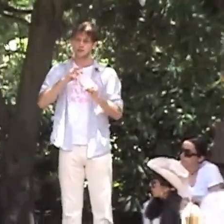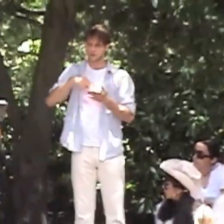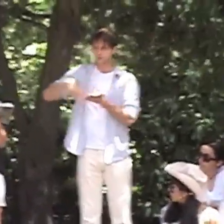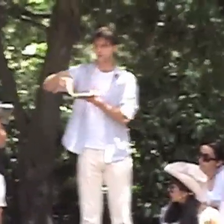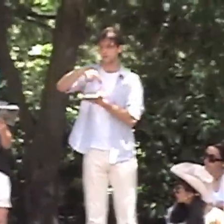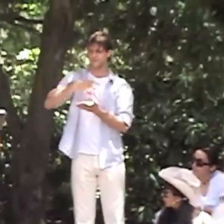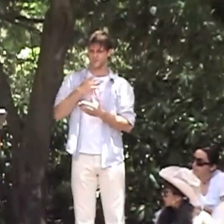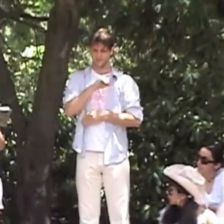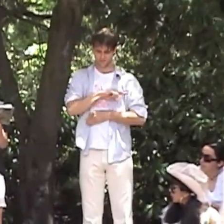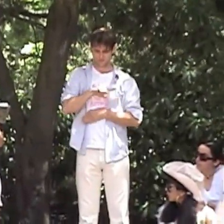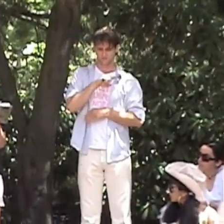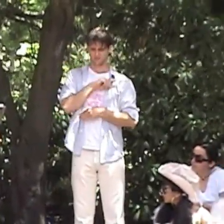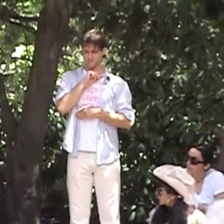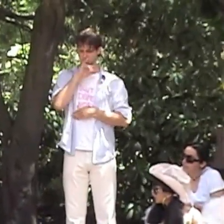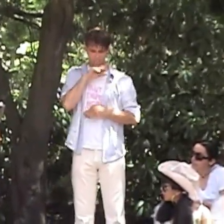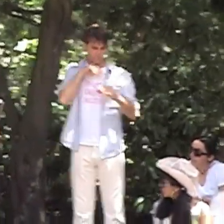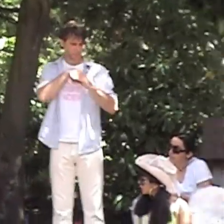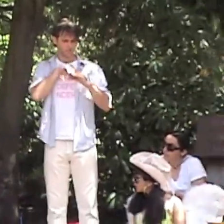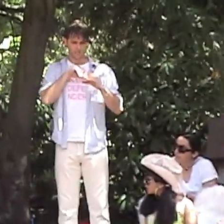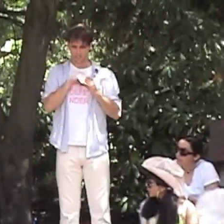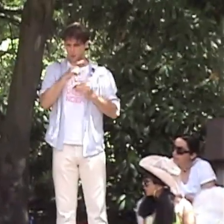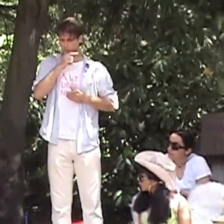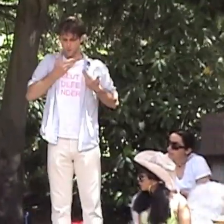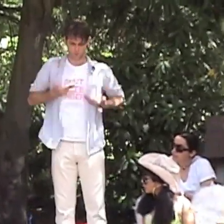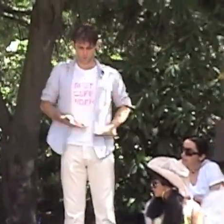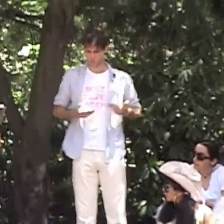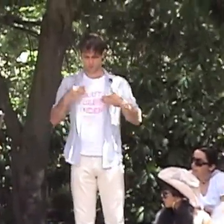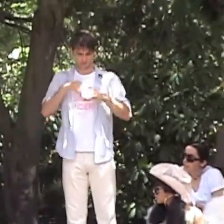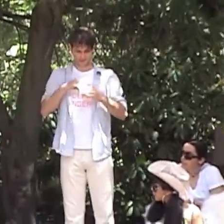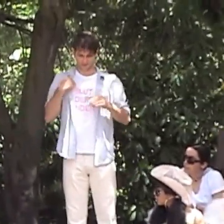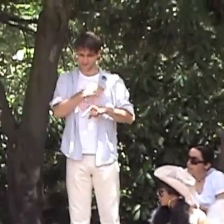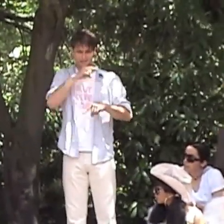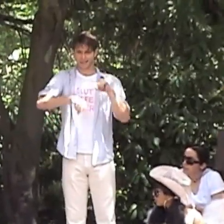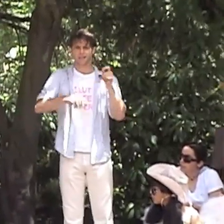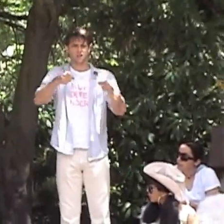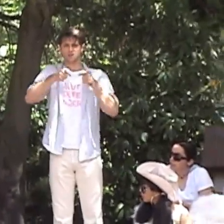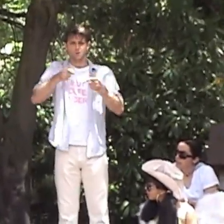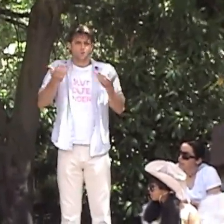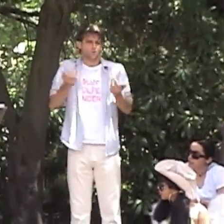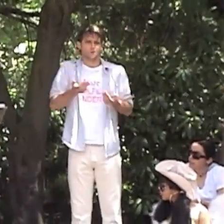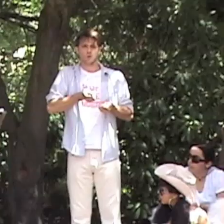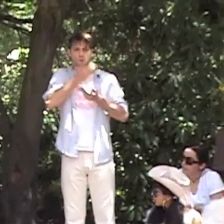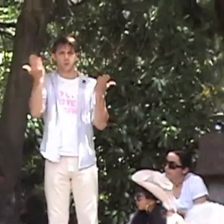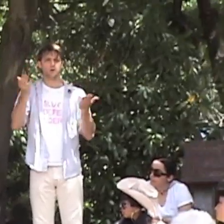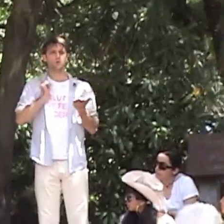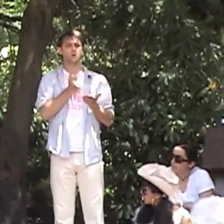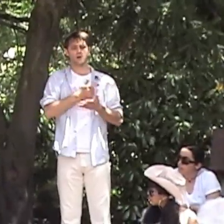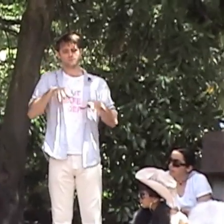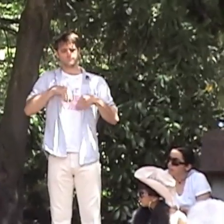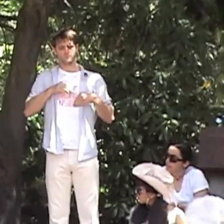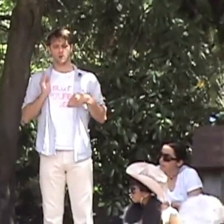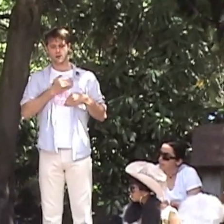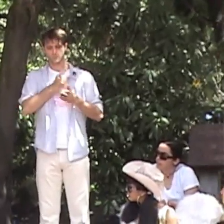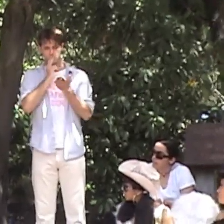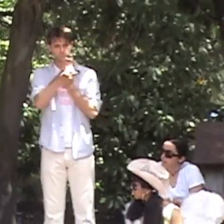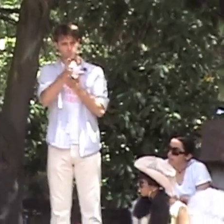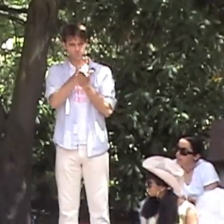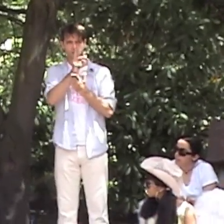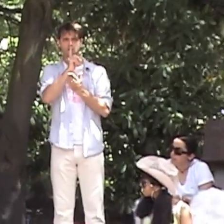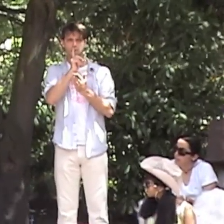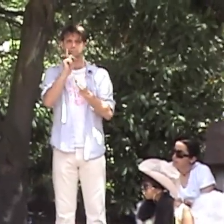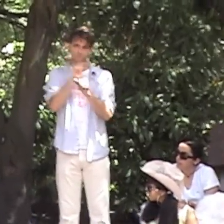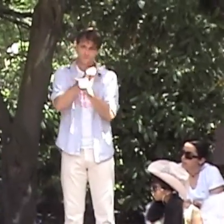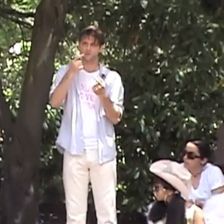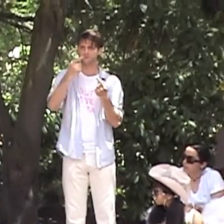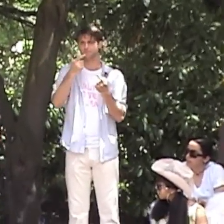guilty or dirty about who we are and that which we cannot control. Let us all own our truth freely. I would